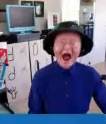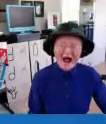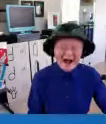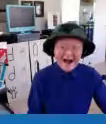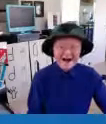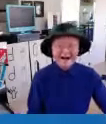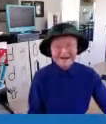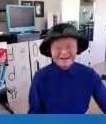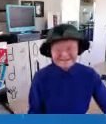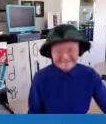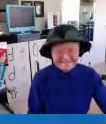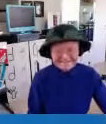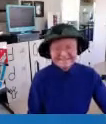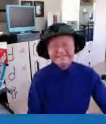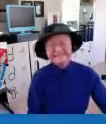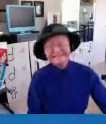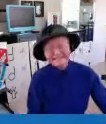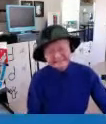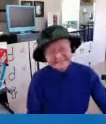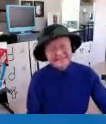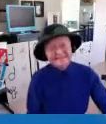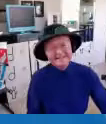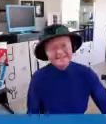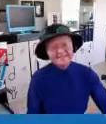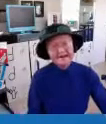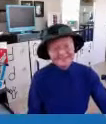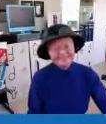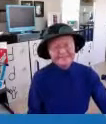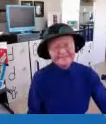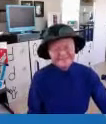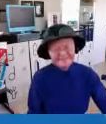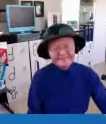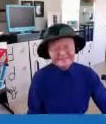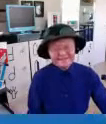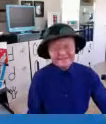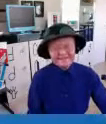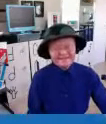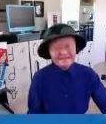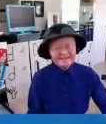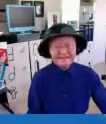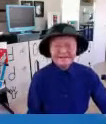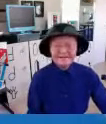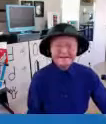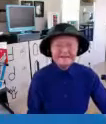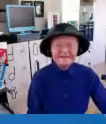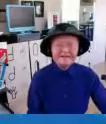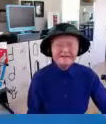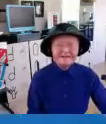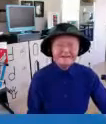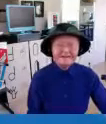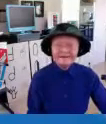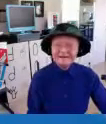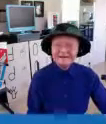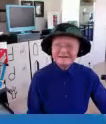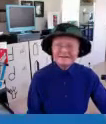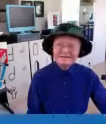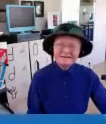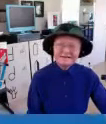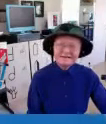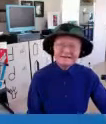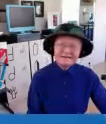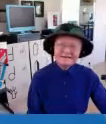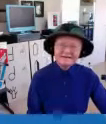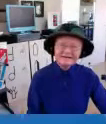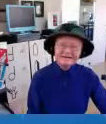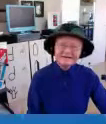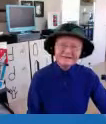He pulls at the hair. Okay, so that's the eyebrow, and then one more body part